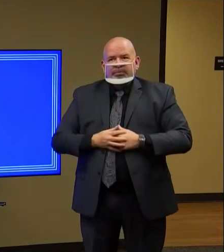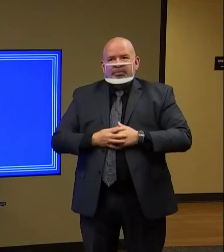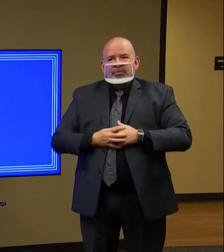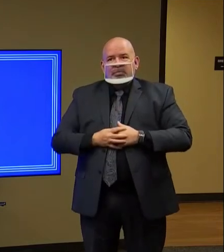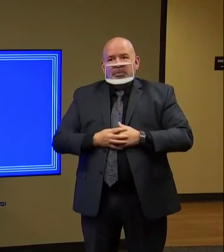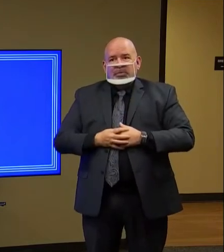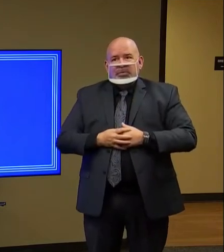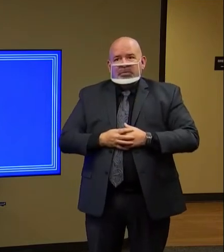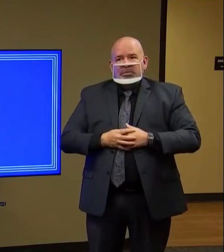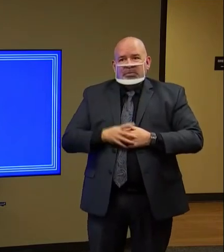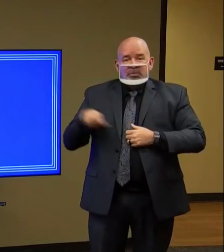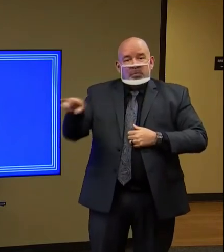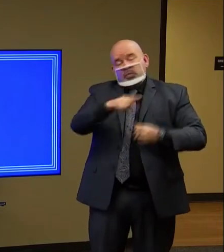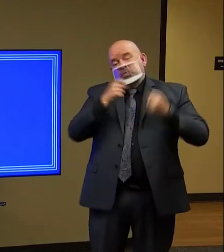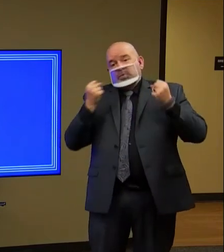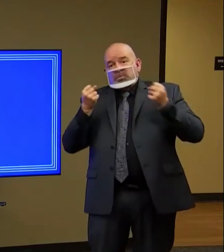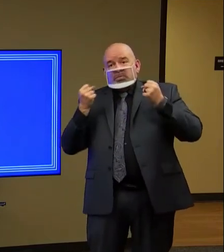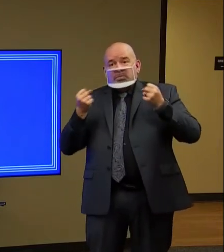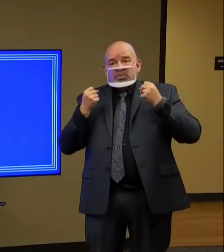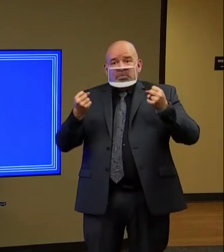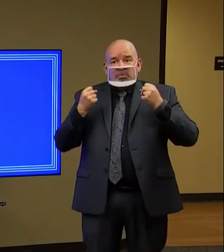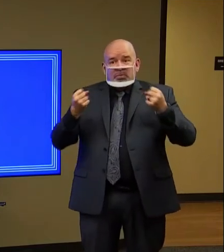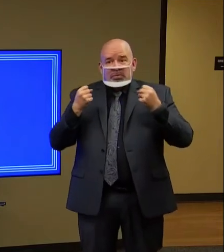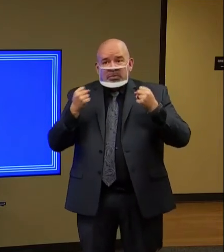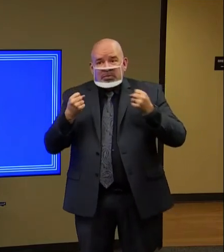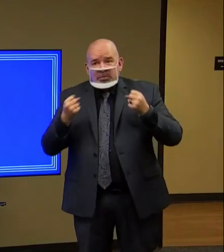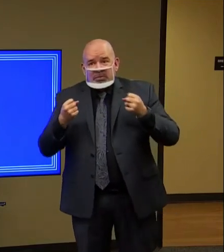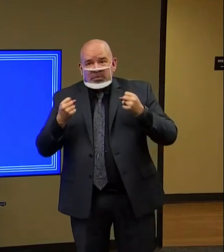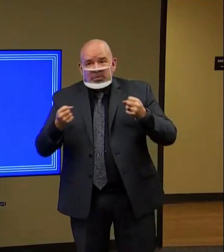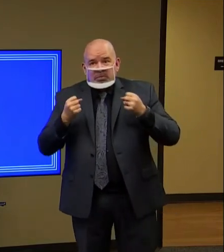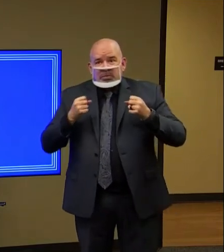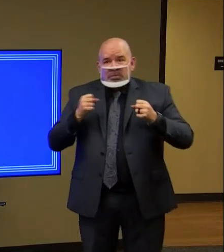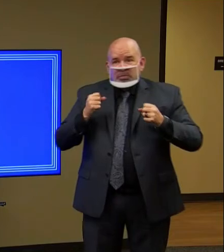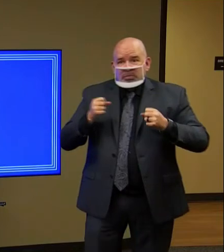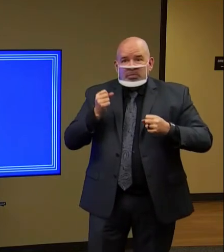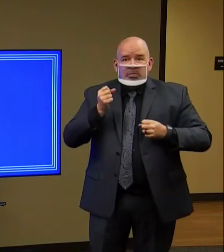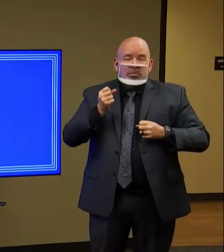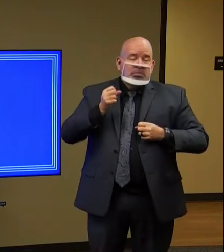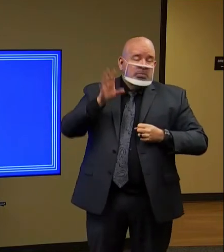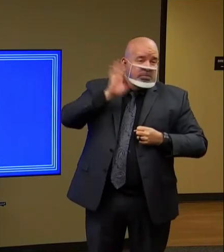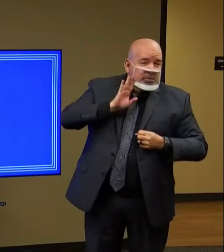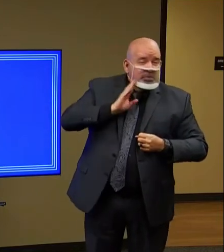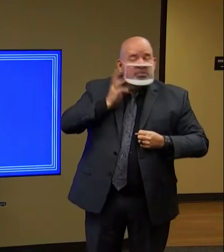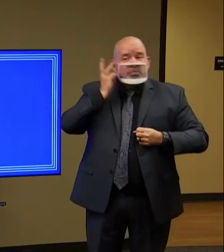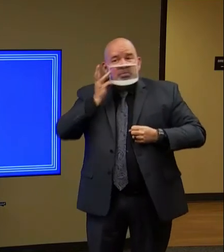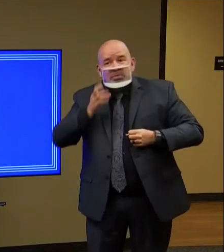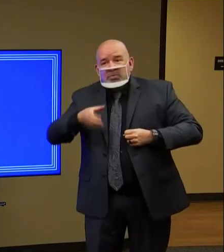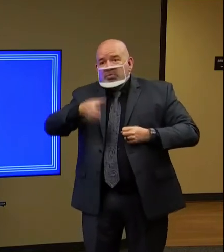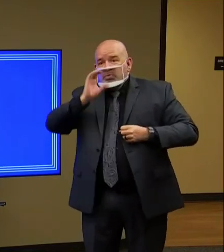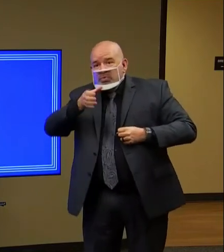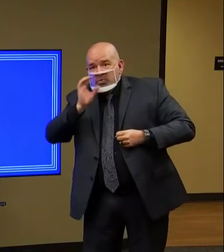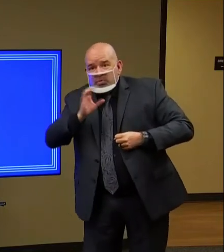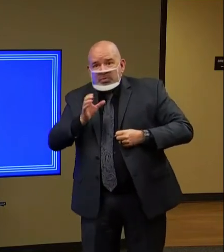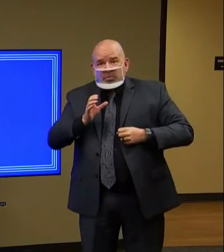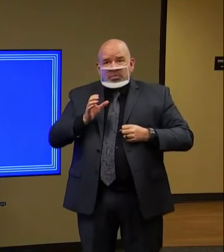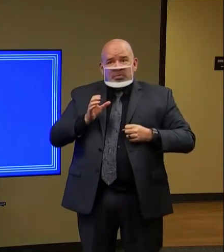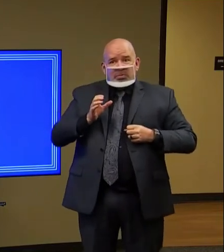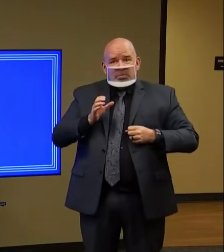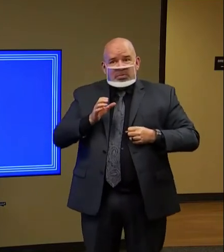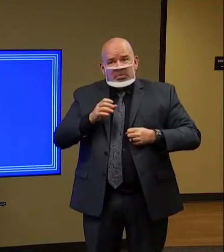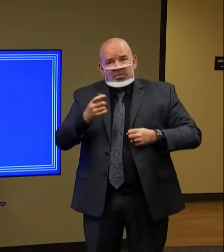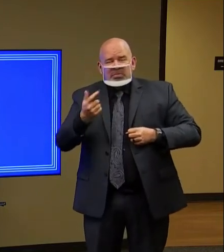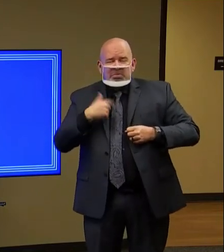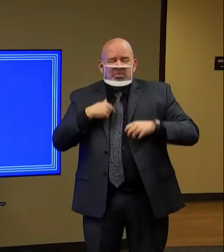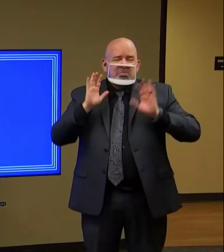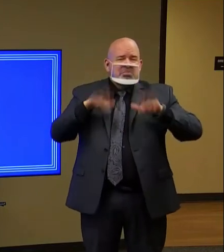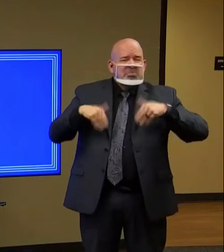and drive our car. But we don't have the right to do those two things together, because a person's right to